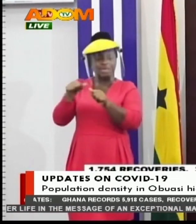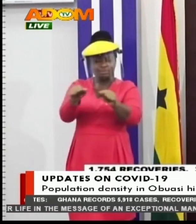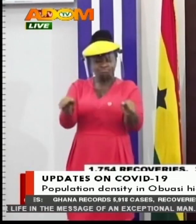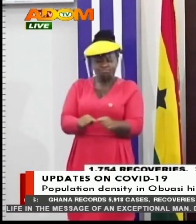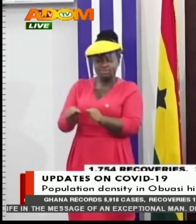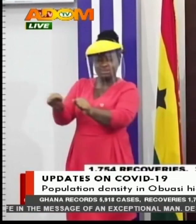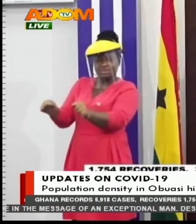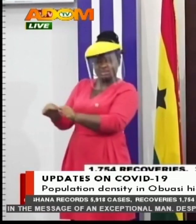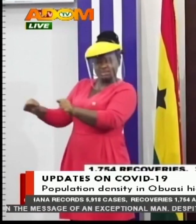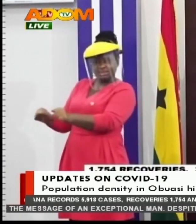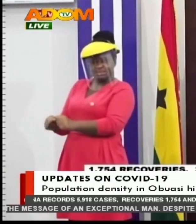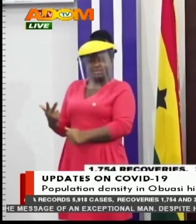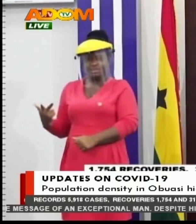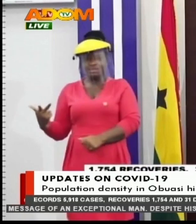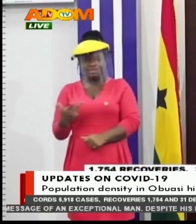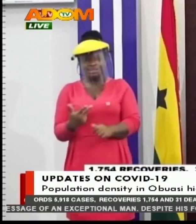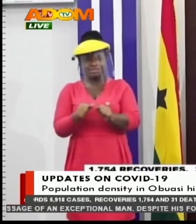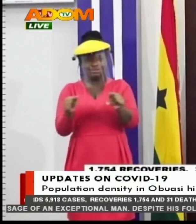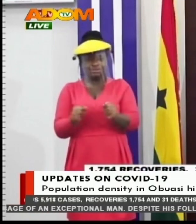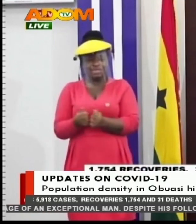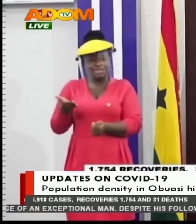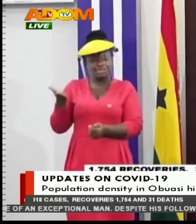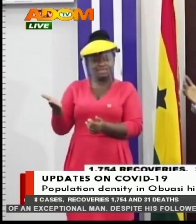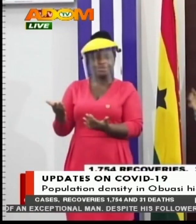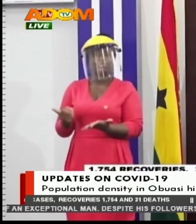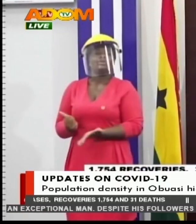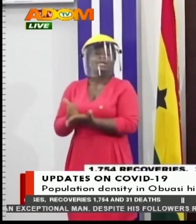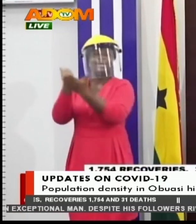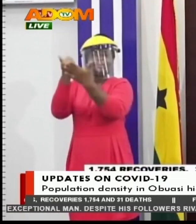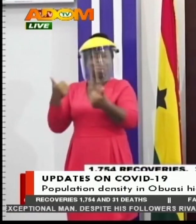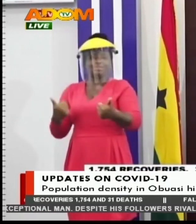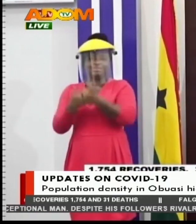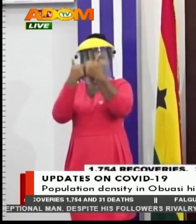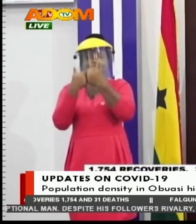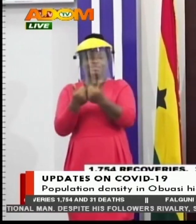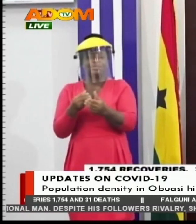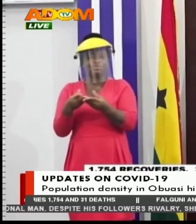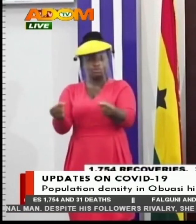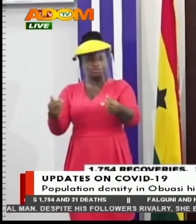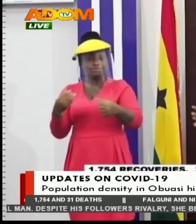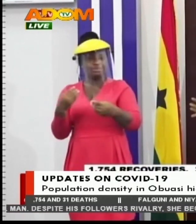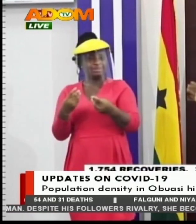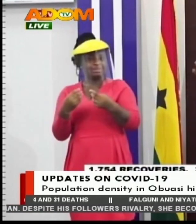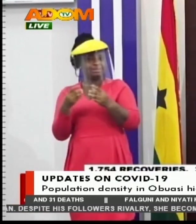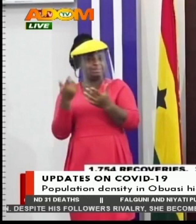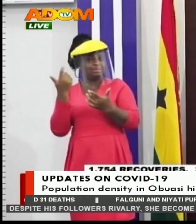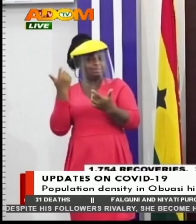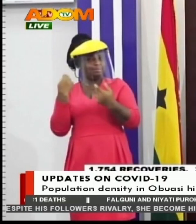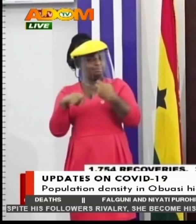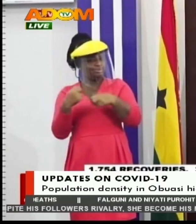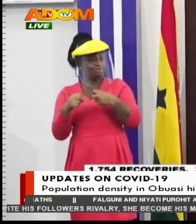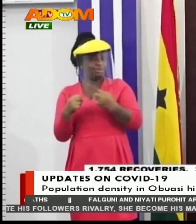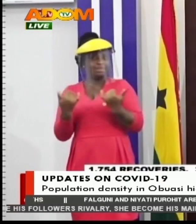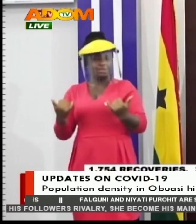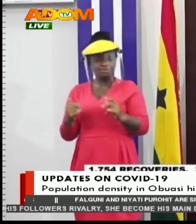all of them, because those are old cases, so they are no more, you cannot classify them as positive